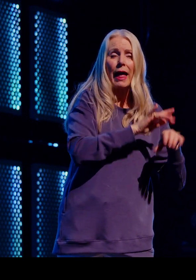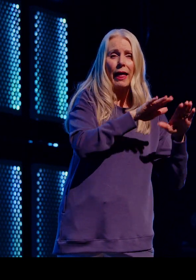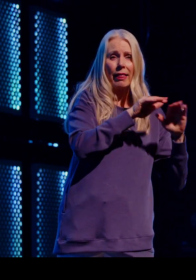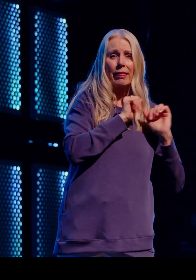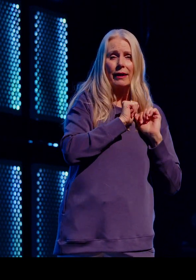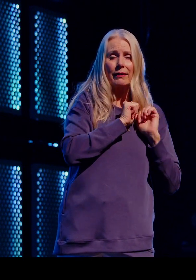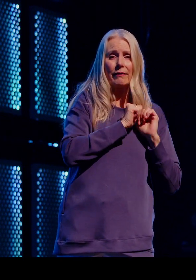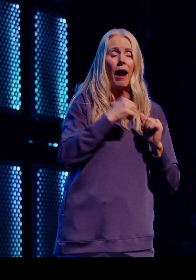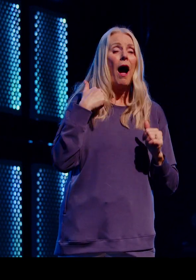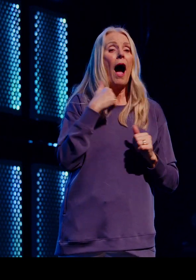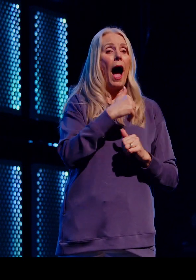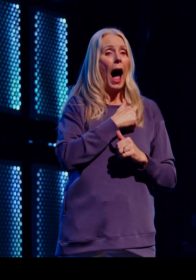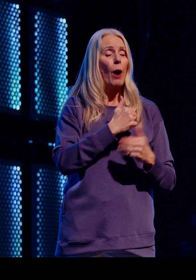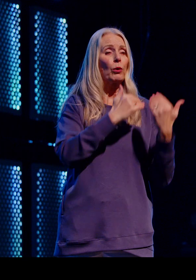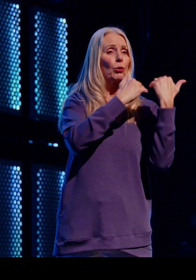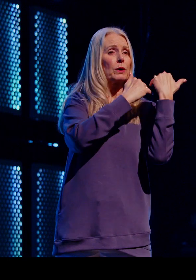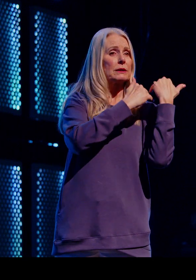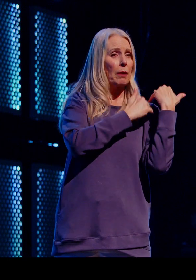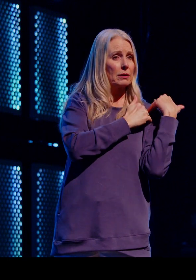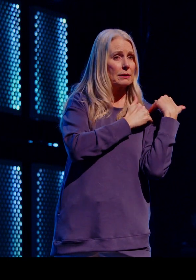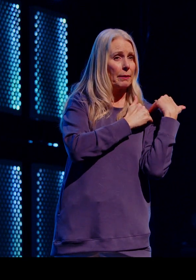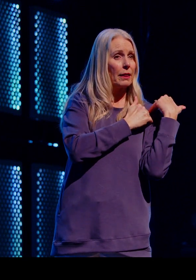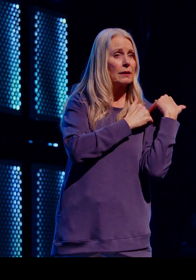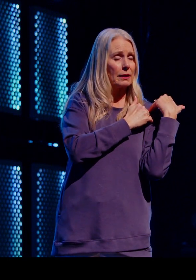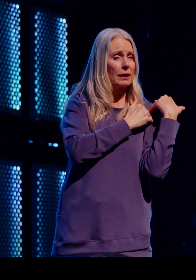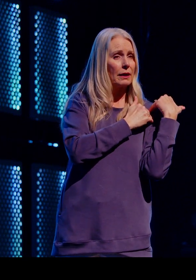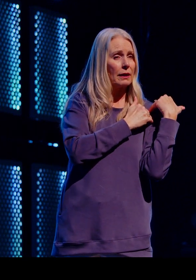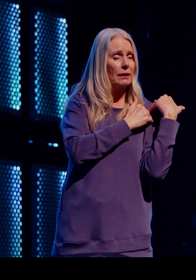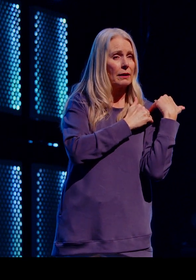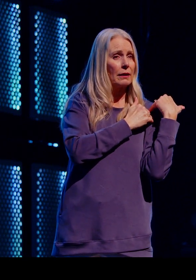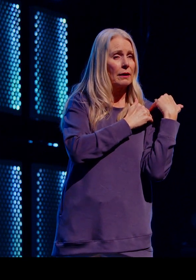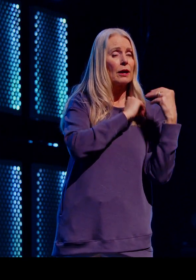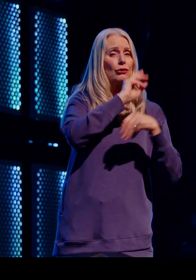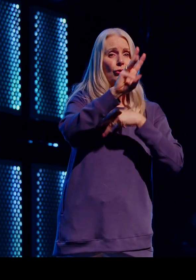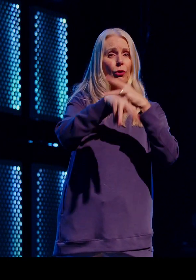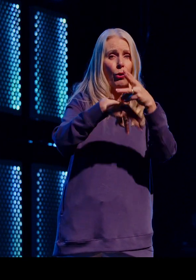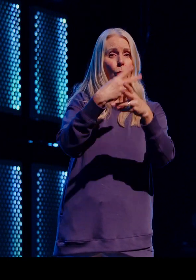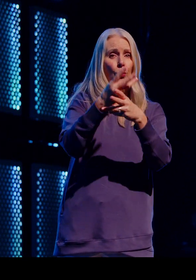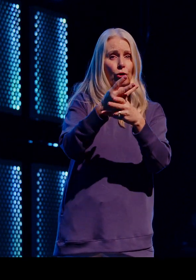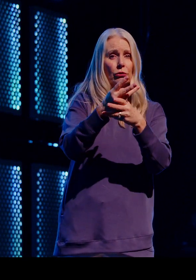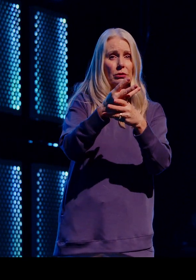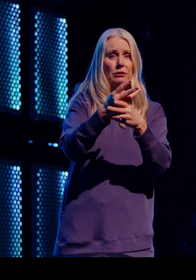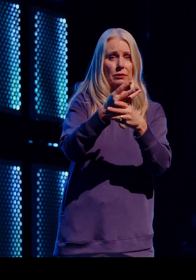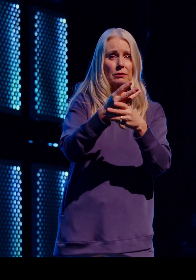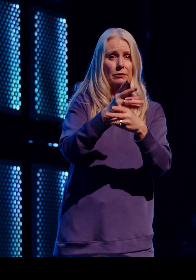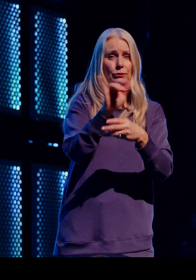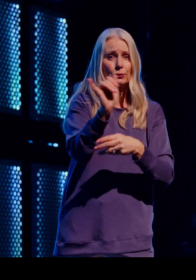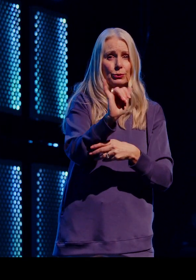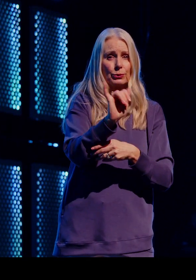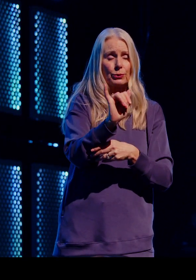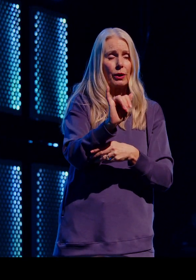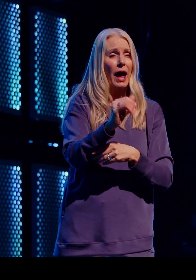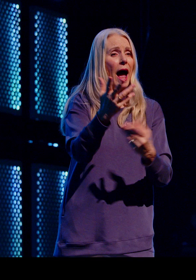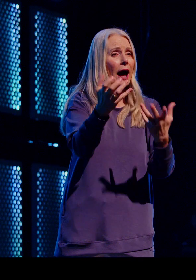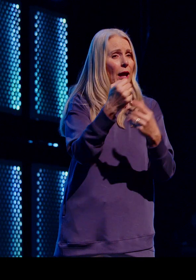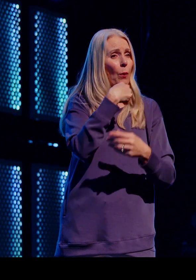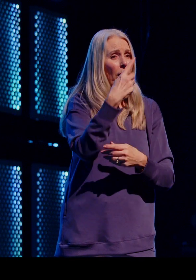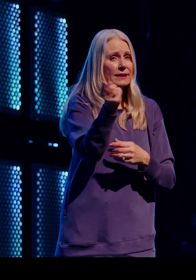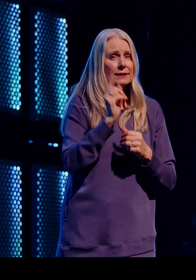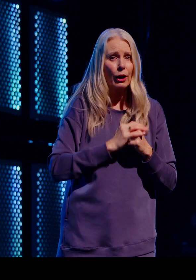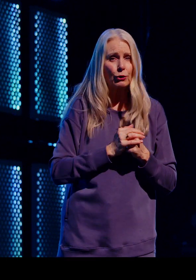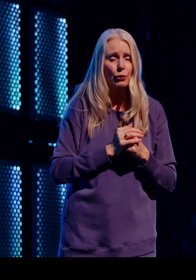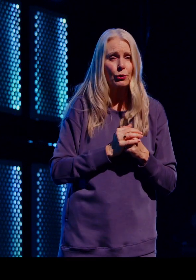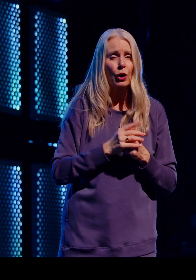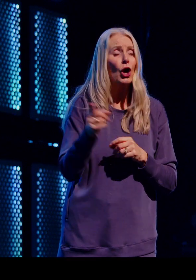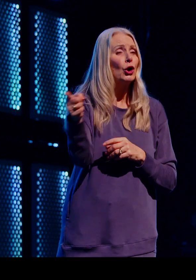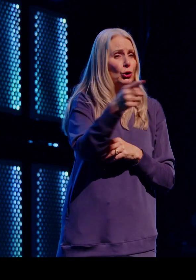Our responsibility is the church, and the second responsibility is to the world. And I want to tell you guys that there are ways